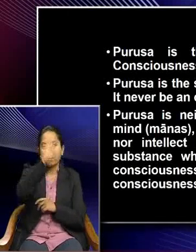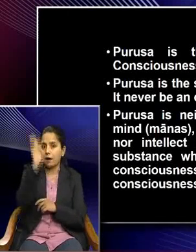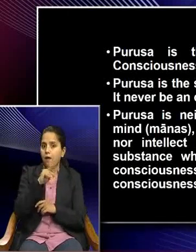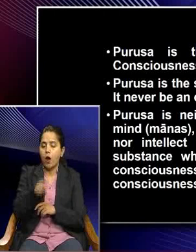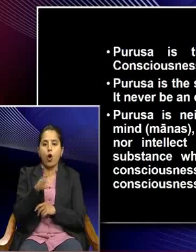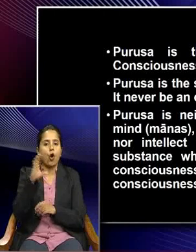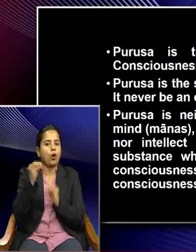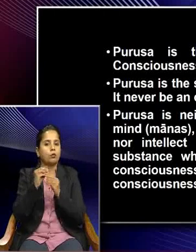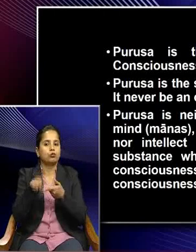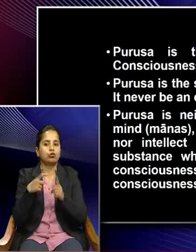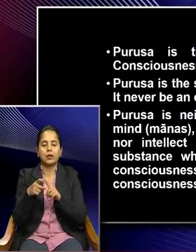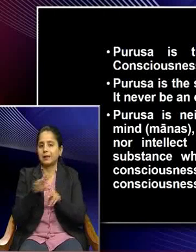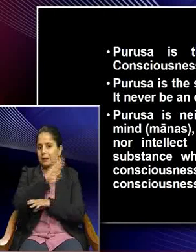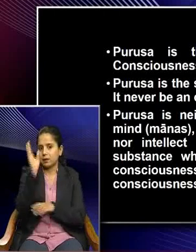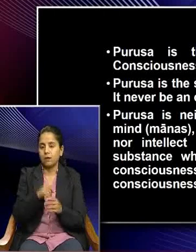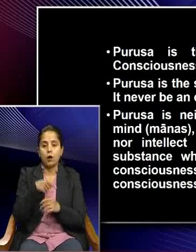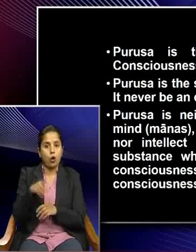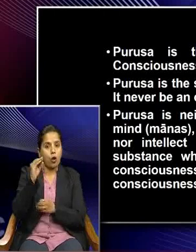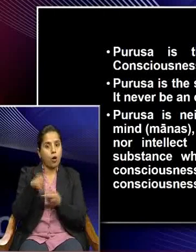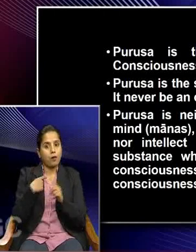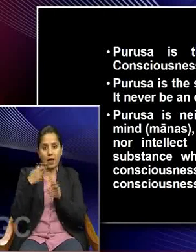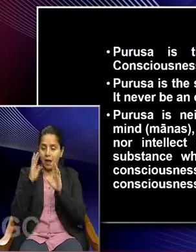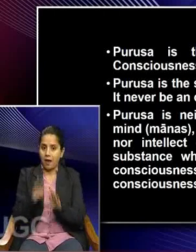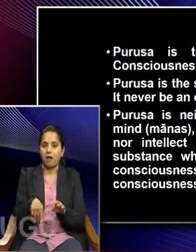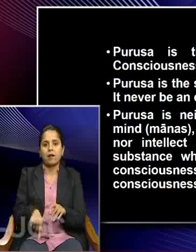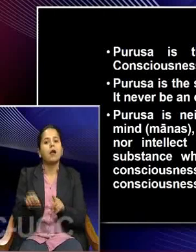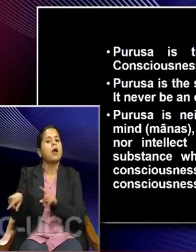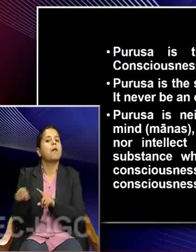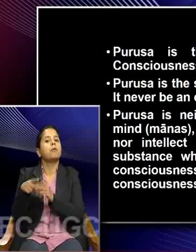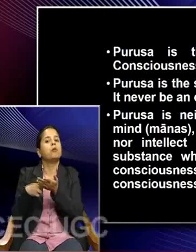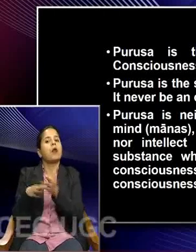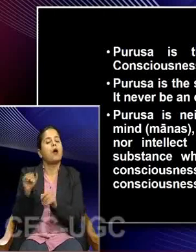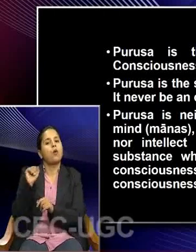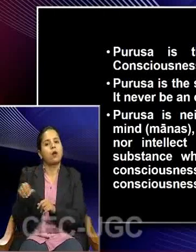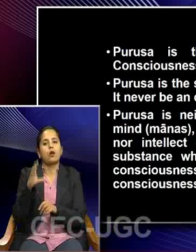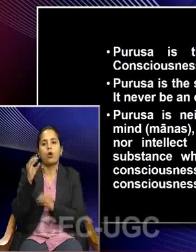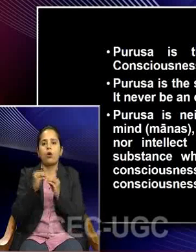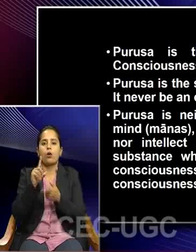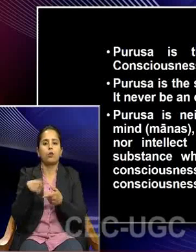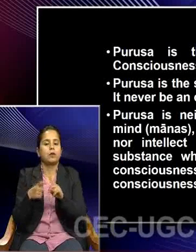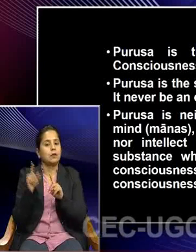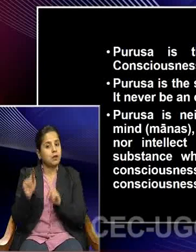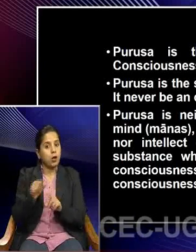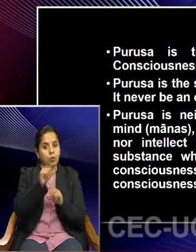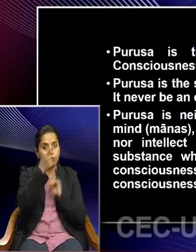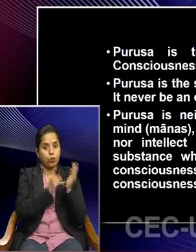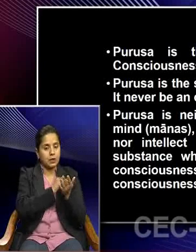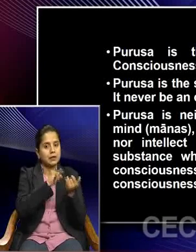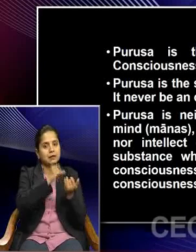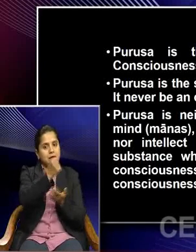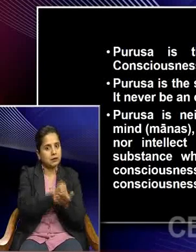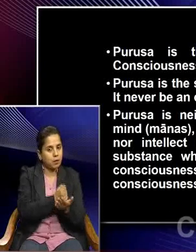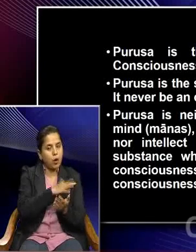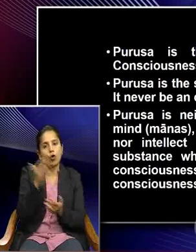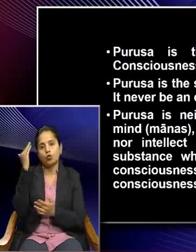object. Object we have seen is Prakriti is basically the object, and Purush is basically the subject or the